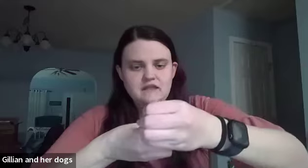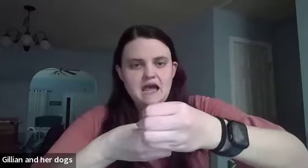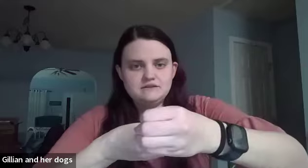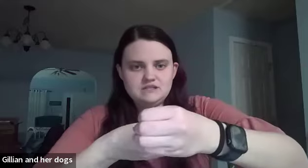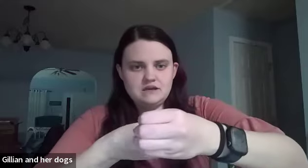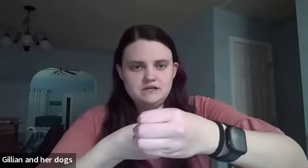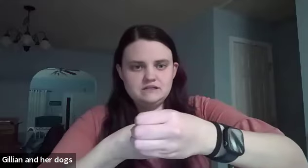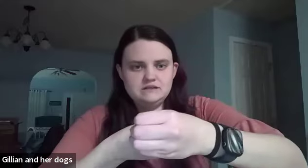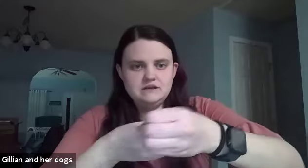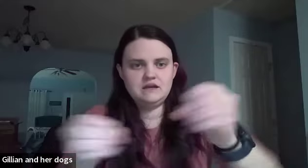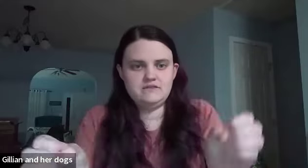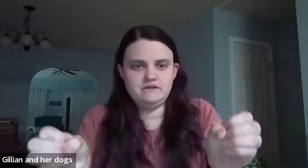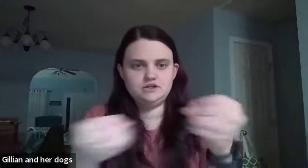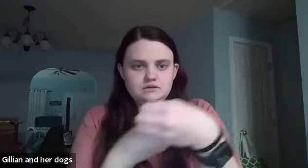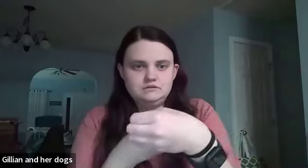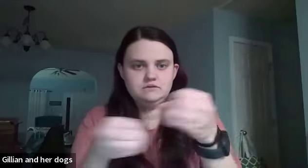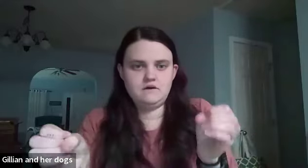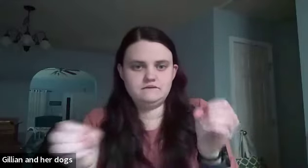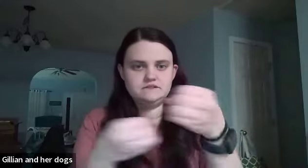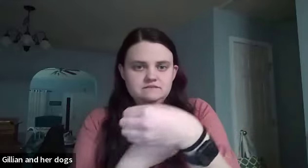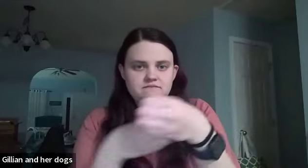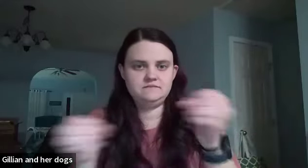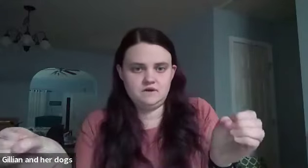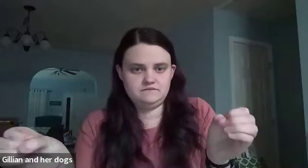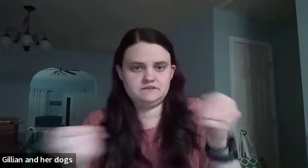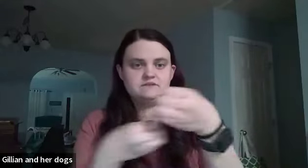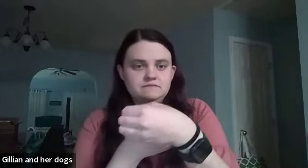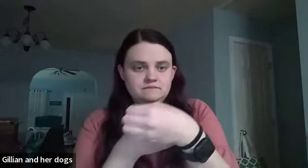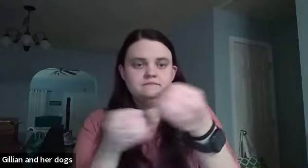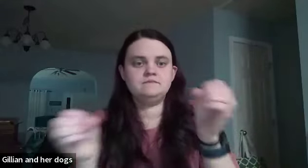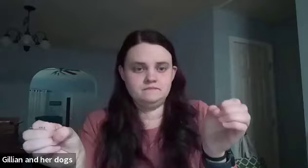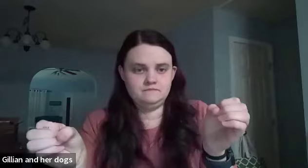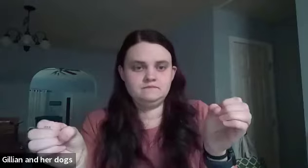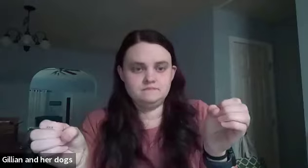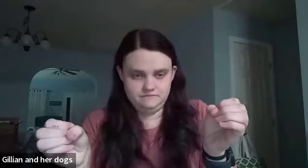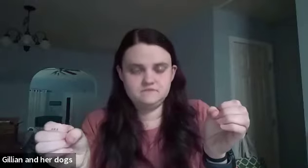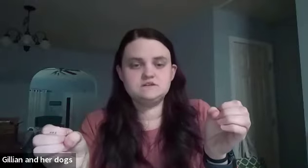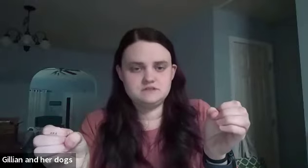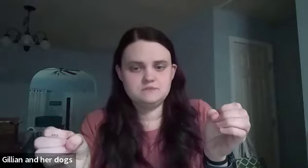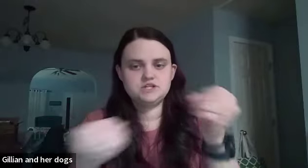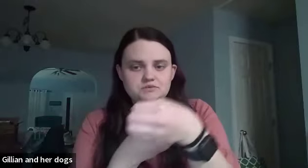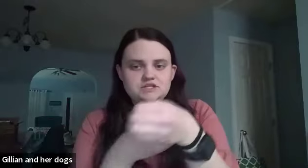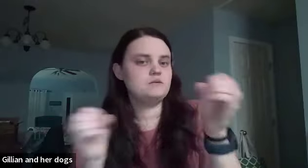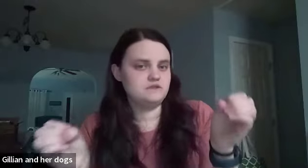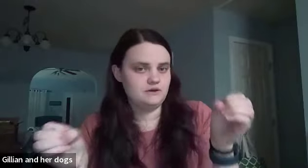flat, they're sideways, and then they turn office, office. So same shape, just now with the